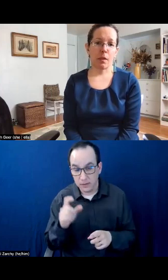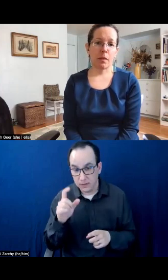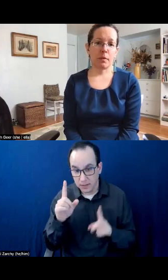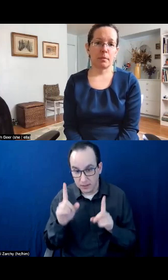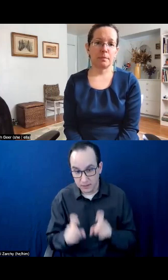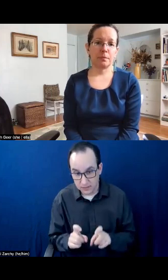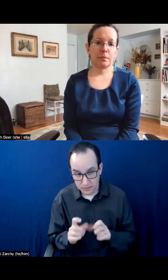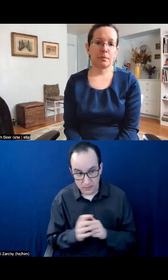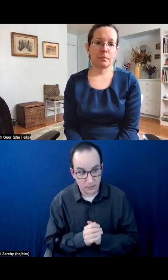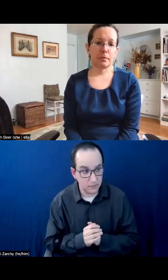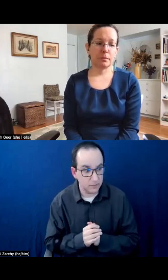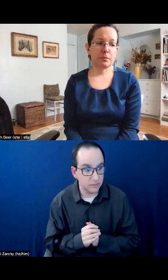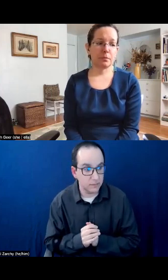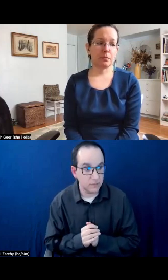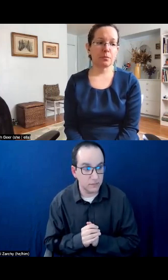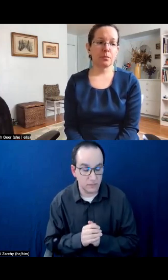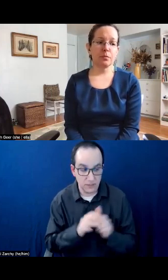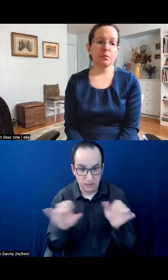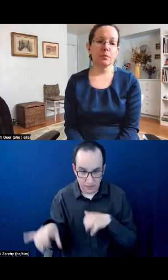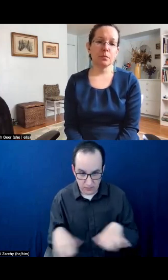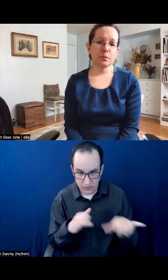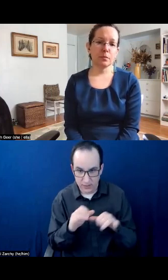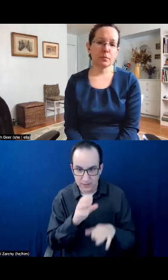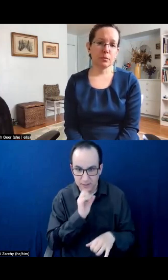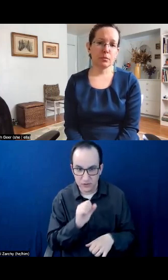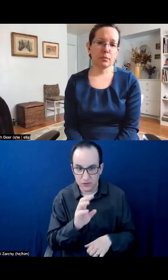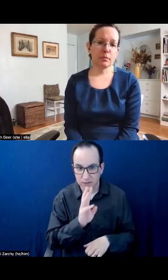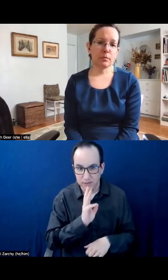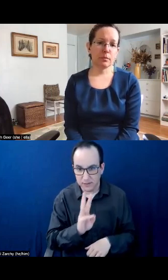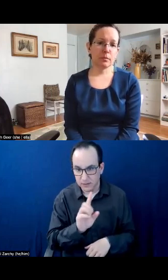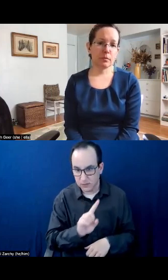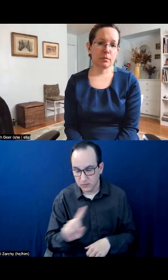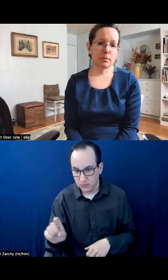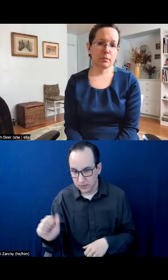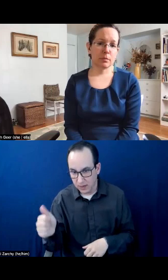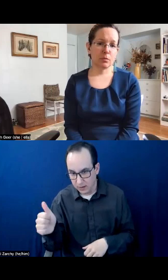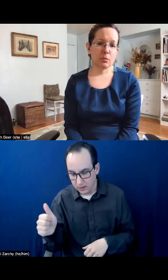The third one on here is ASL vocabulary test,